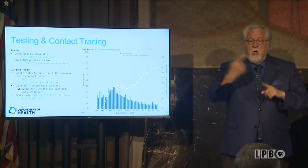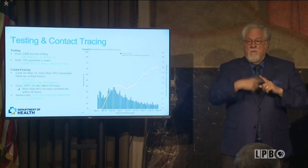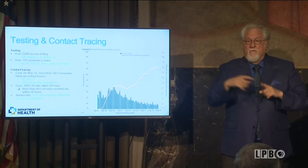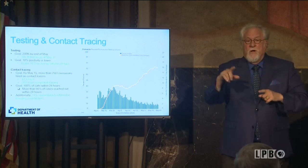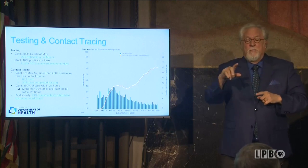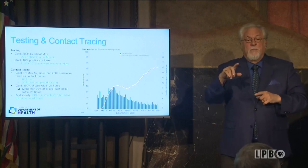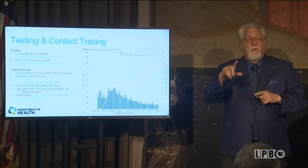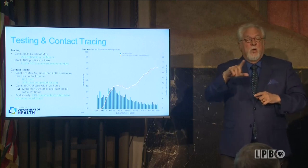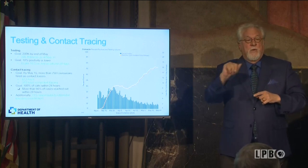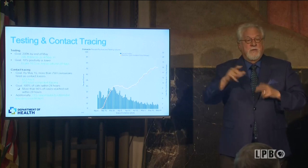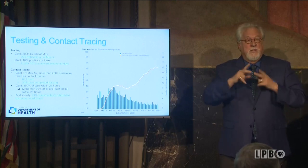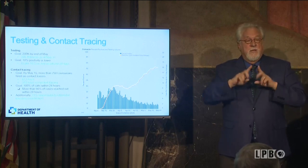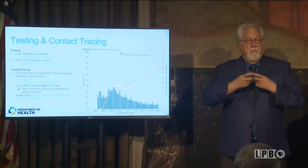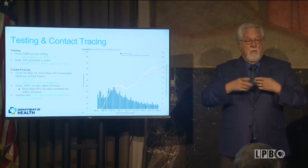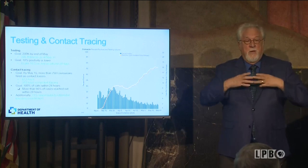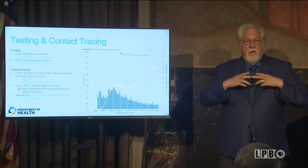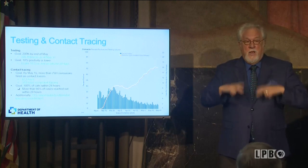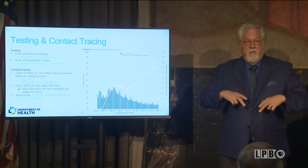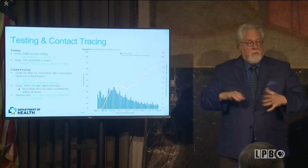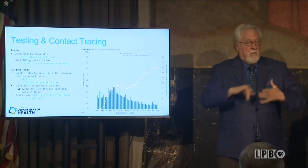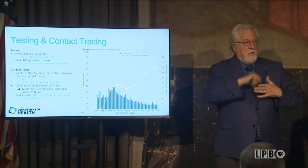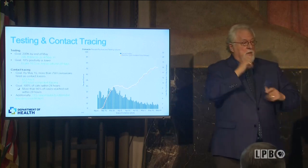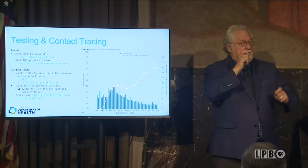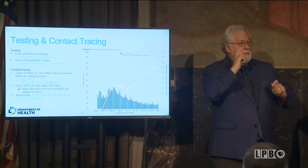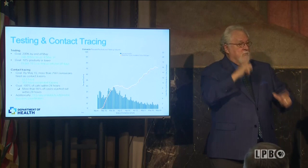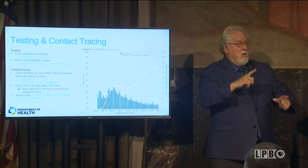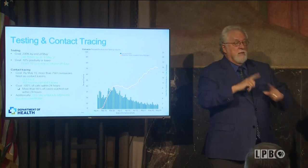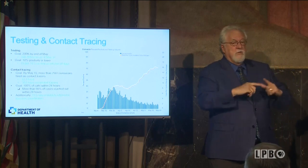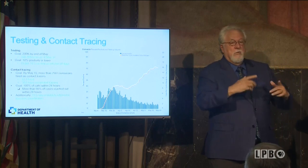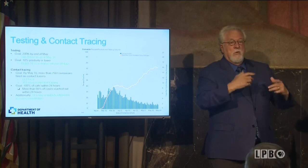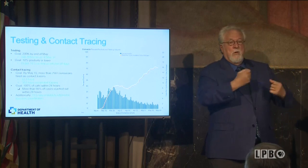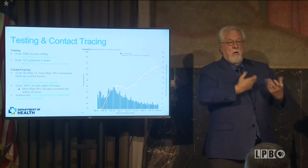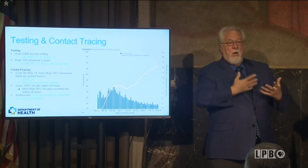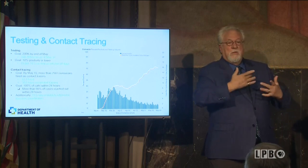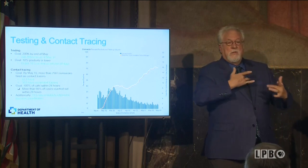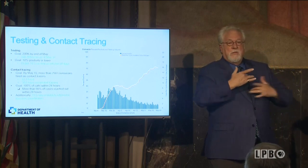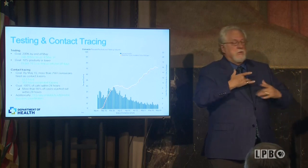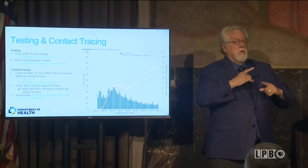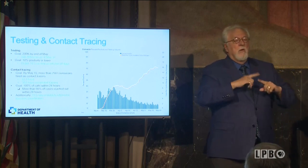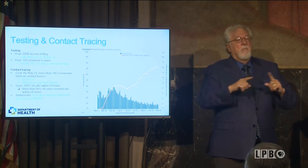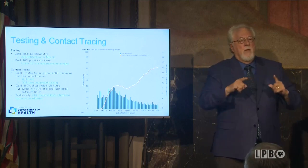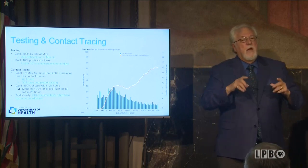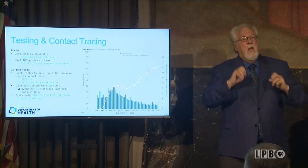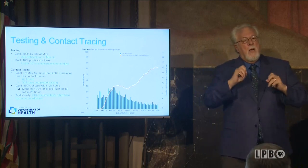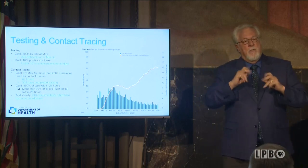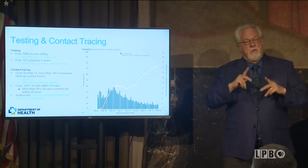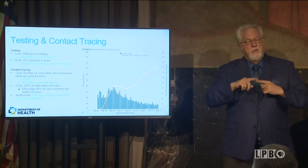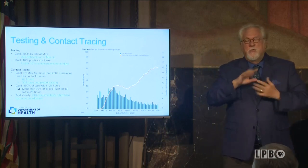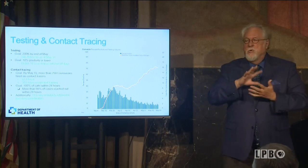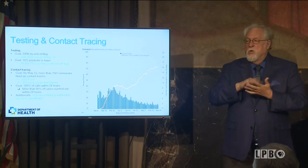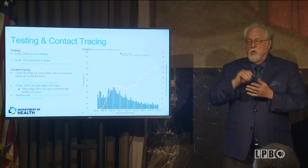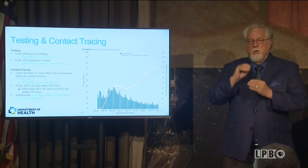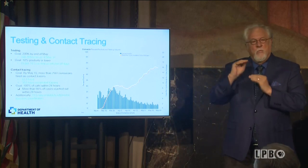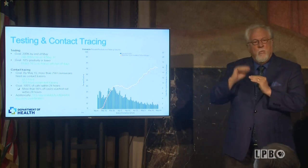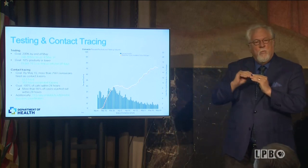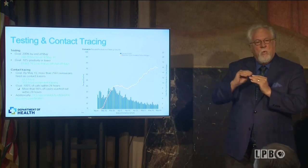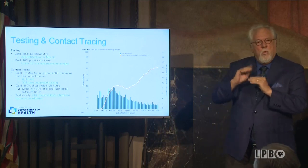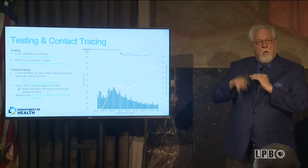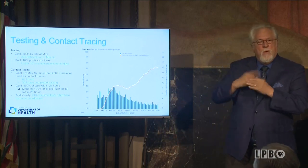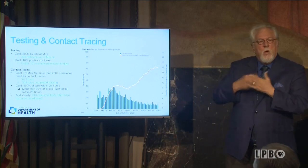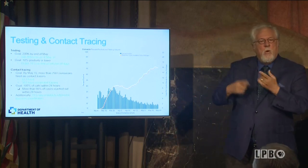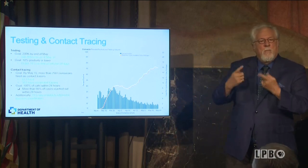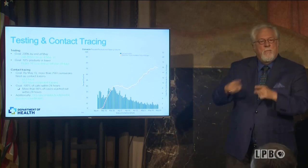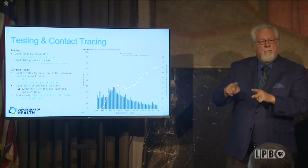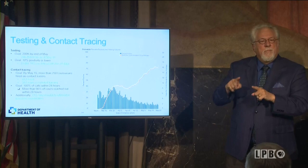caught by surprise. This shouldn't be something that causes you a great deal of concern. It's really an opportunity to learn more about what's going on with